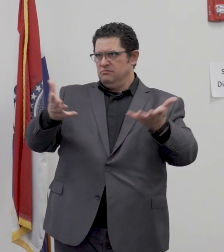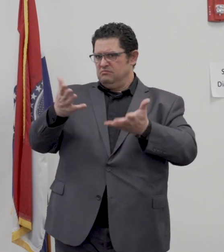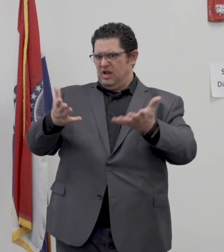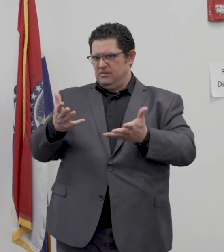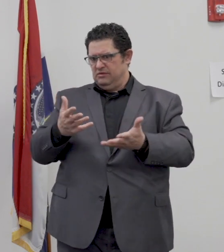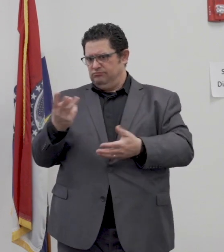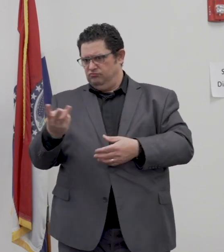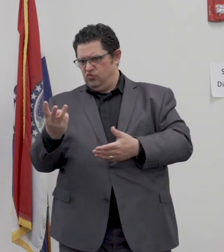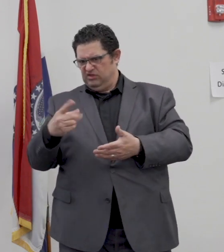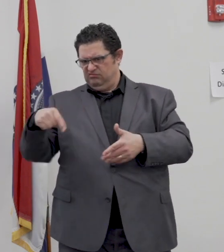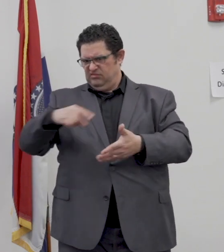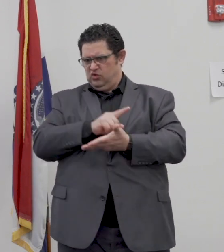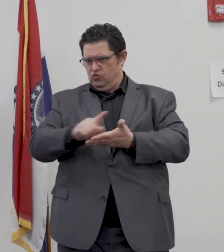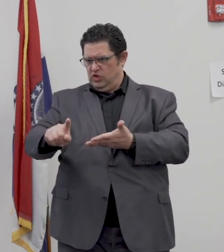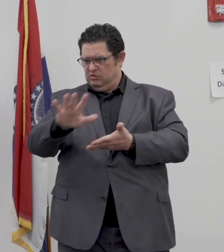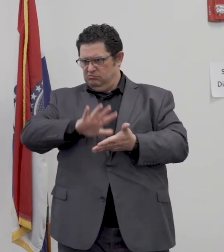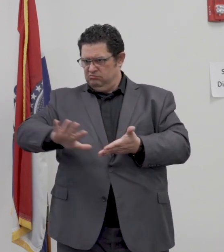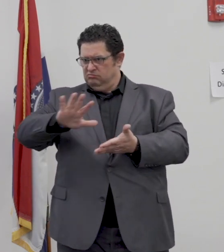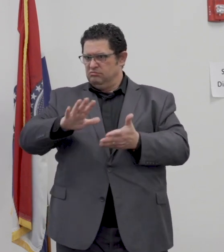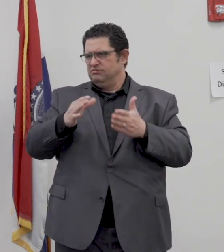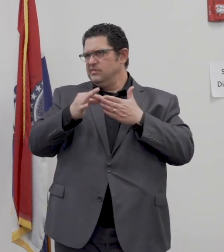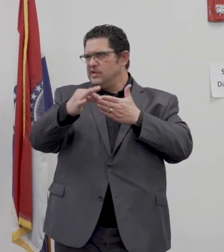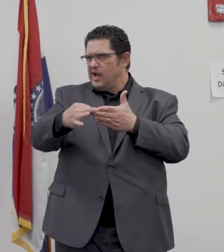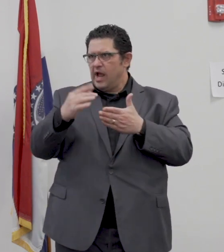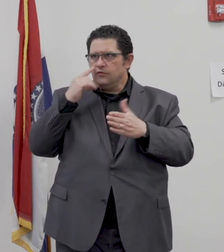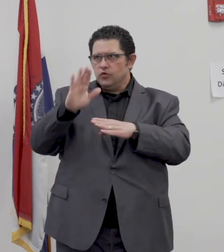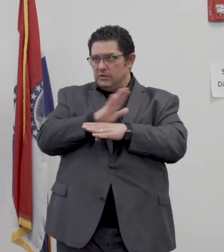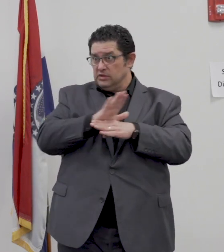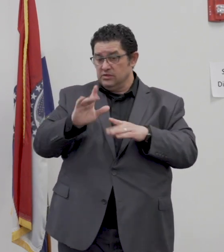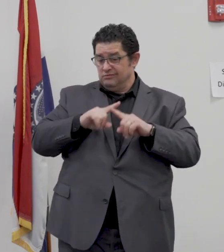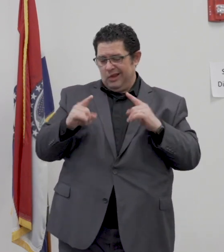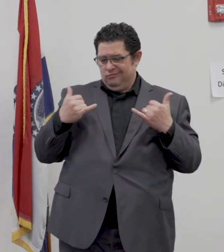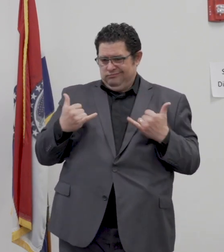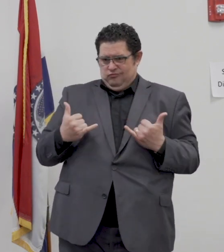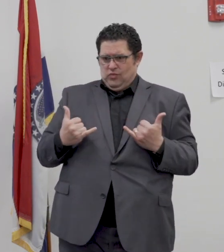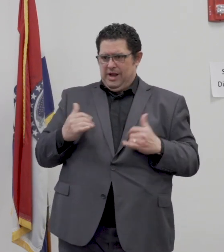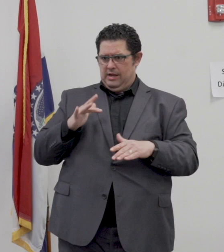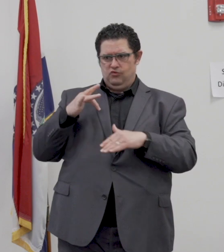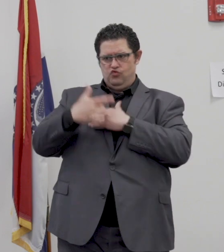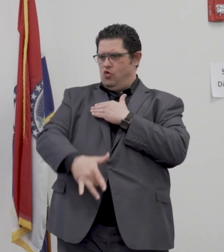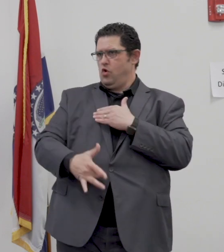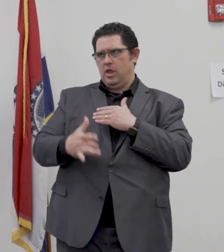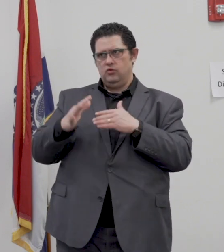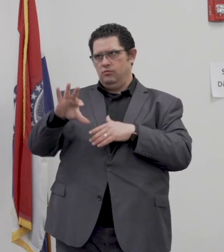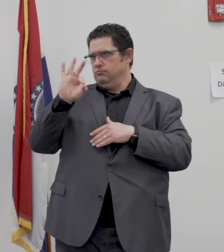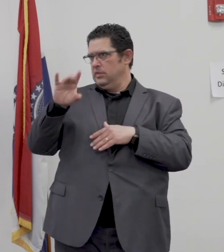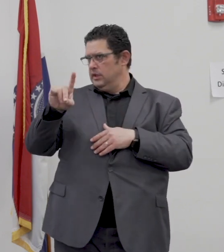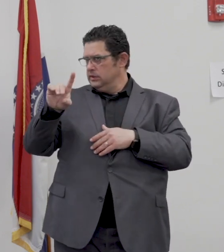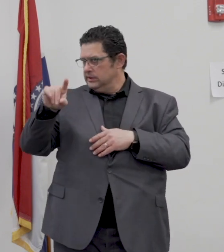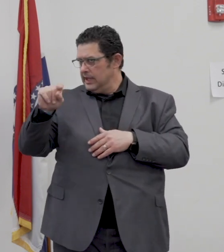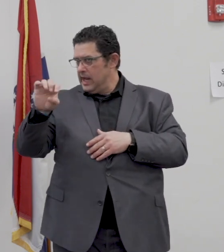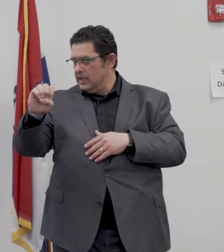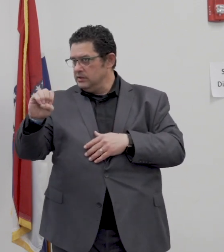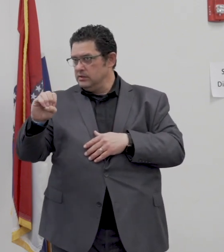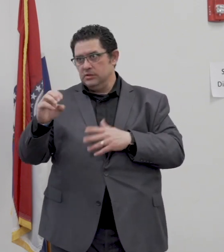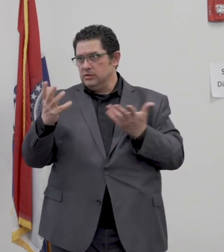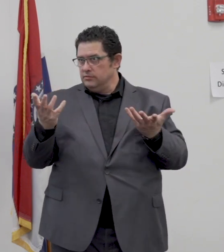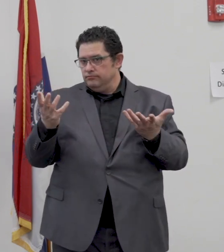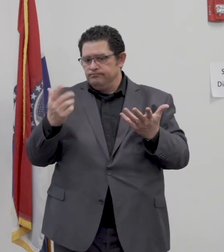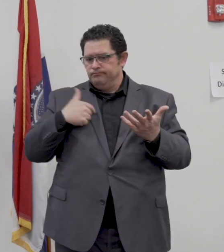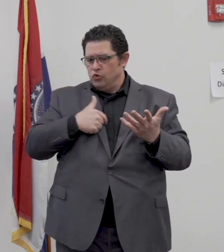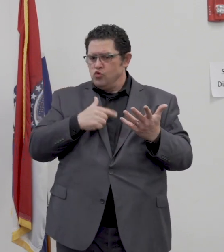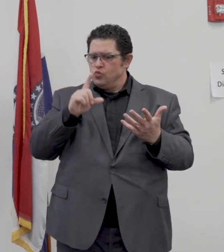for businesses as well. But it's too early today to pick a date and start building around that date.